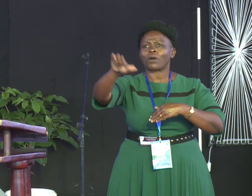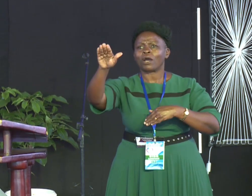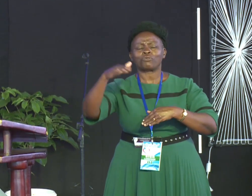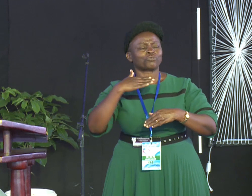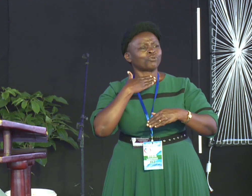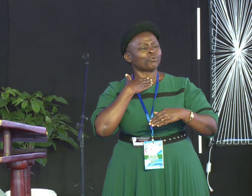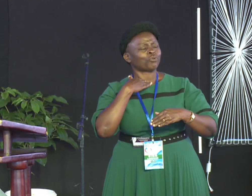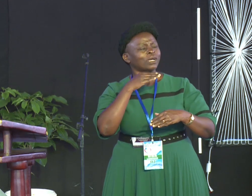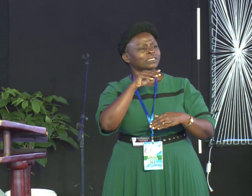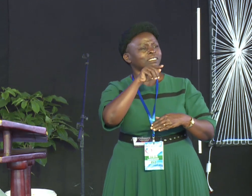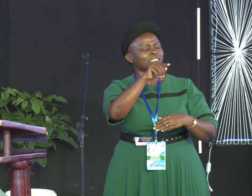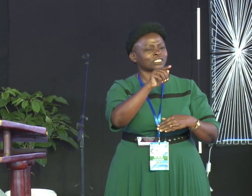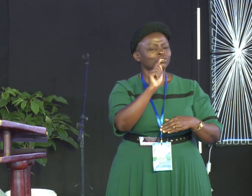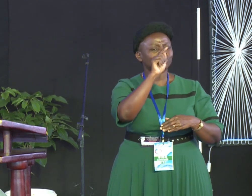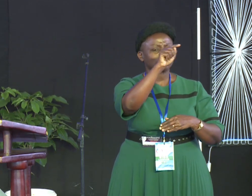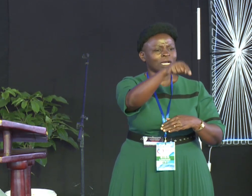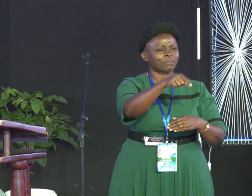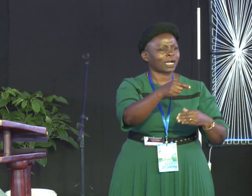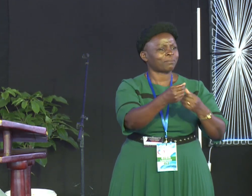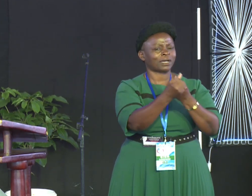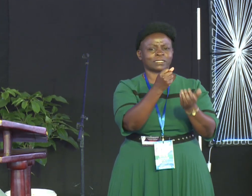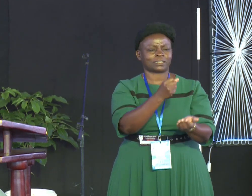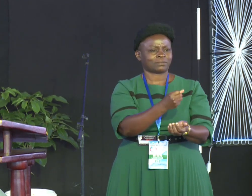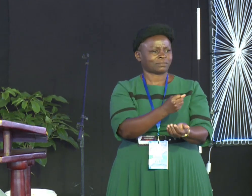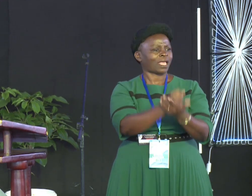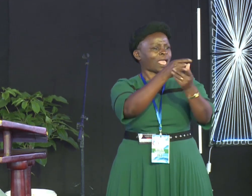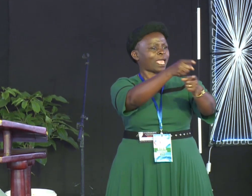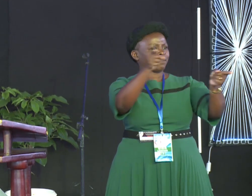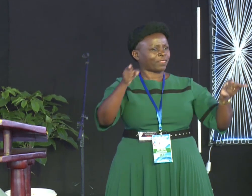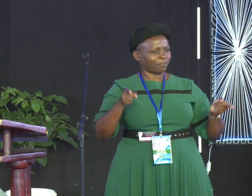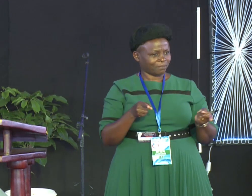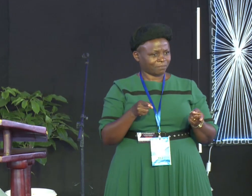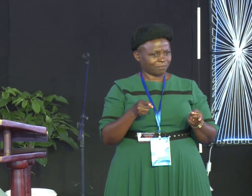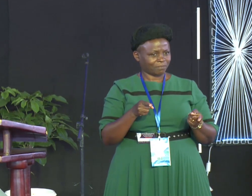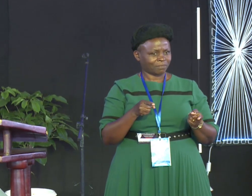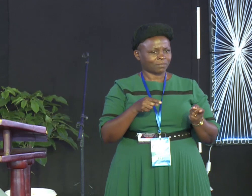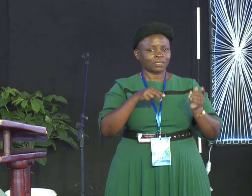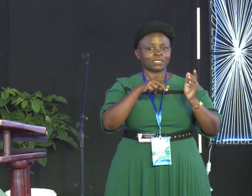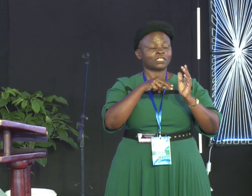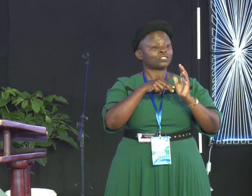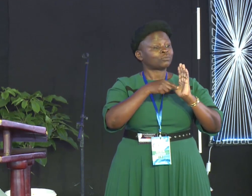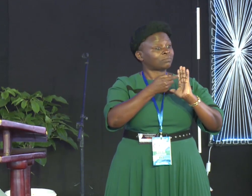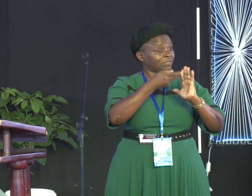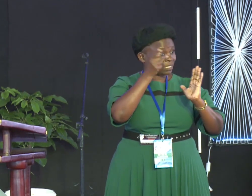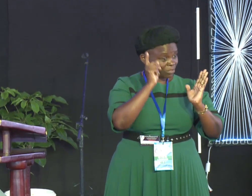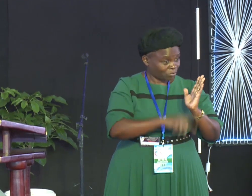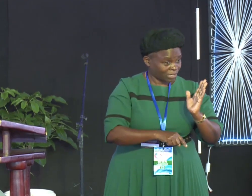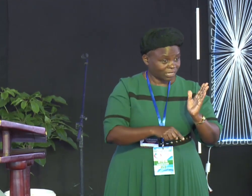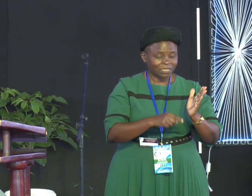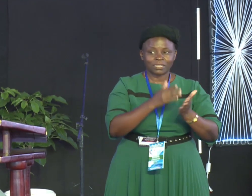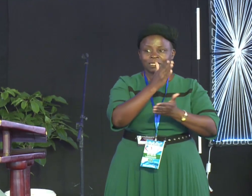You wonder someone who is in prison, but those who are free are the ones coming asking for help from him. It